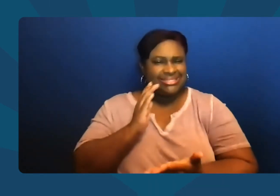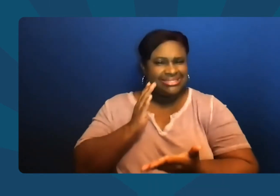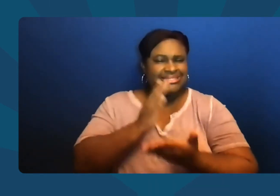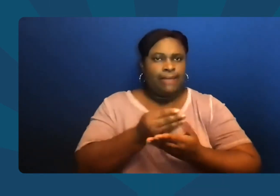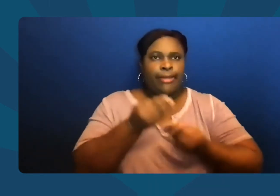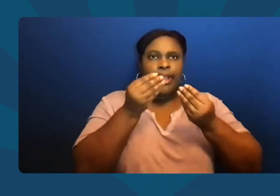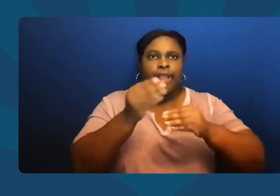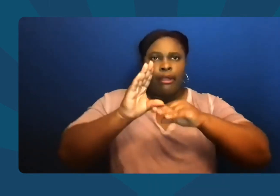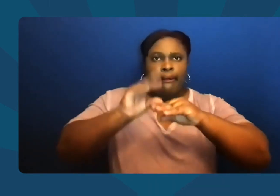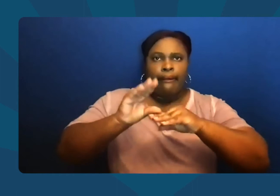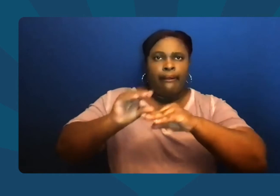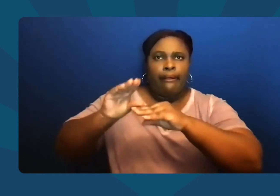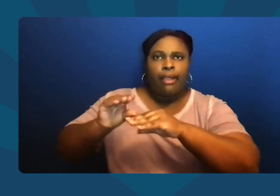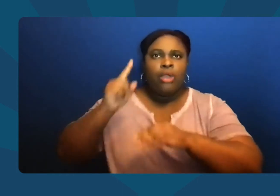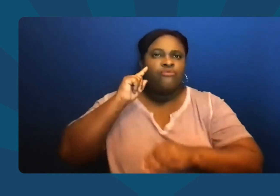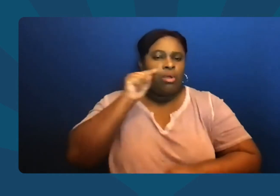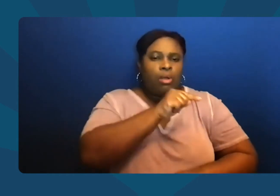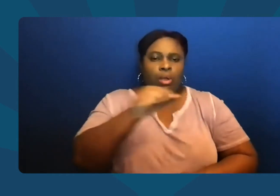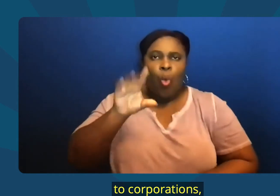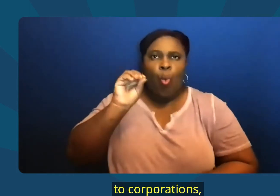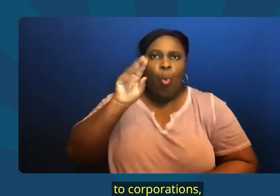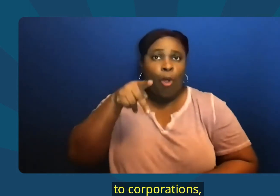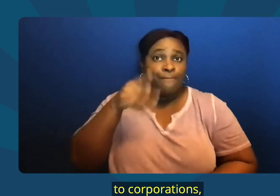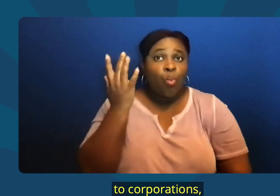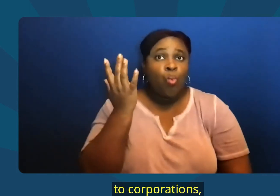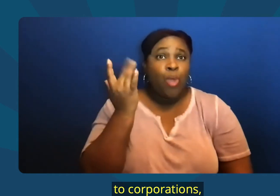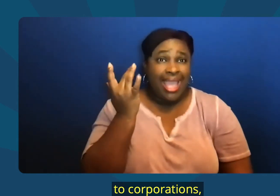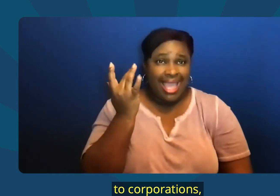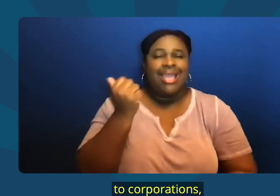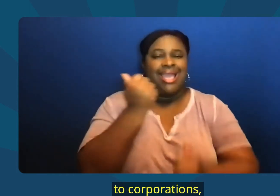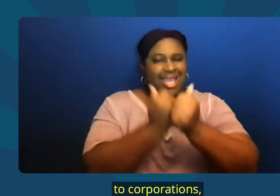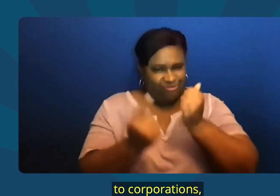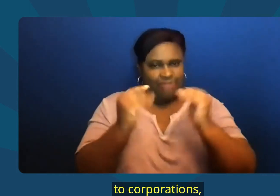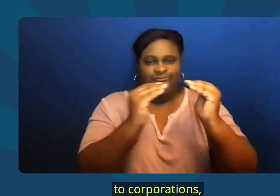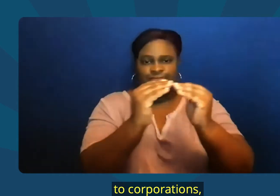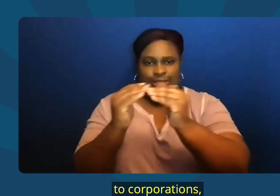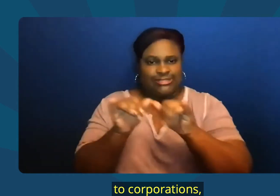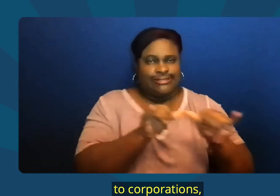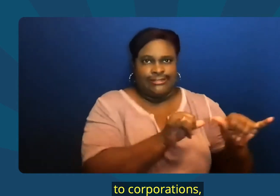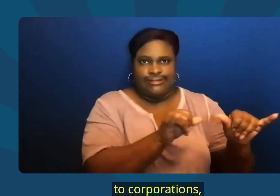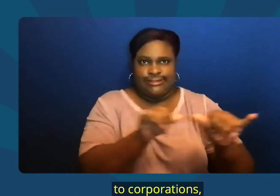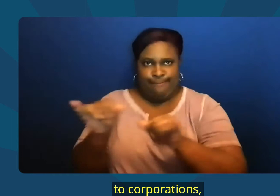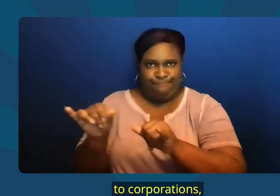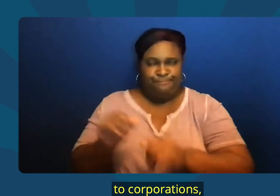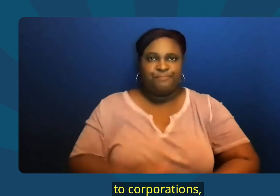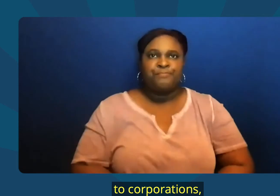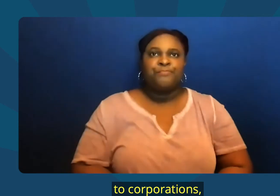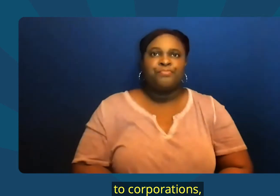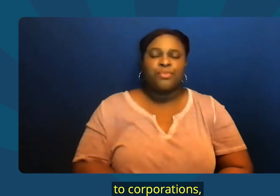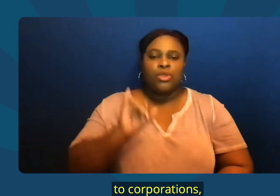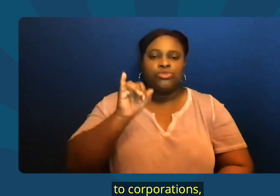Instead, we need to stop giving tax breaks to corporations so that everyone pays their fair